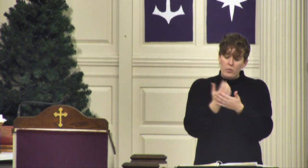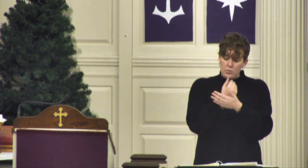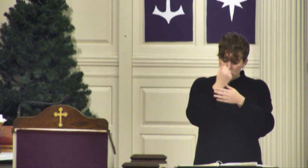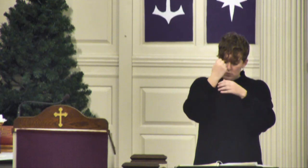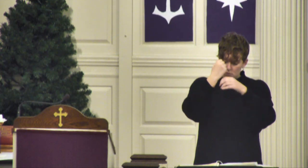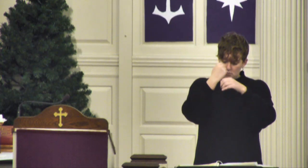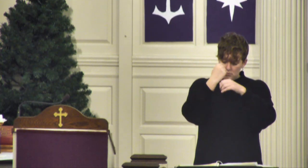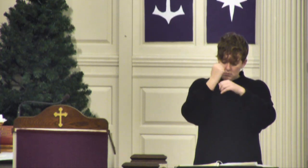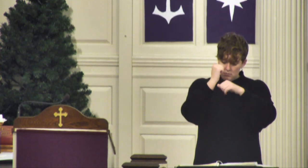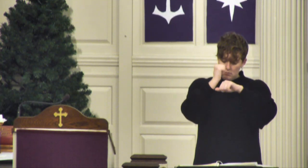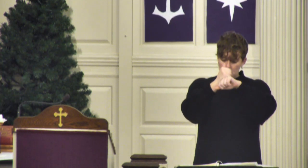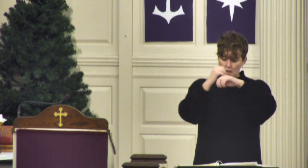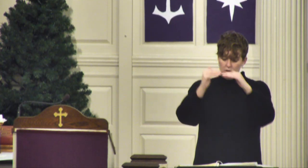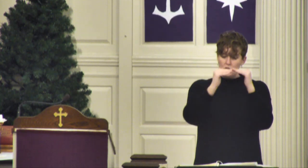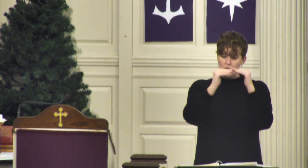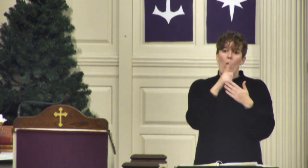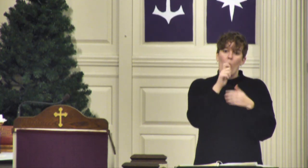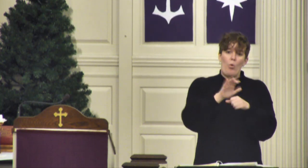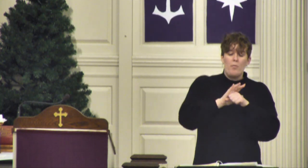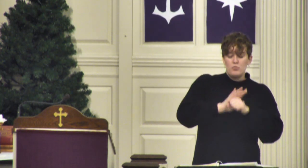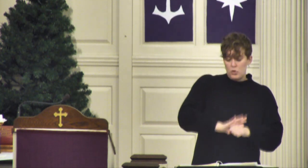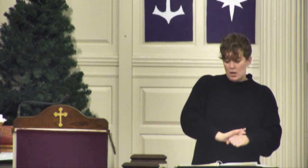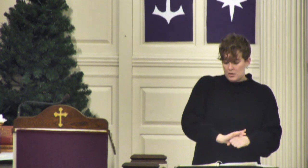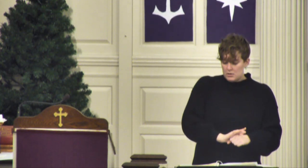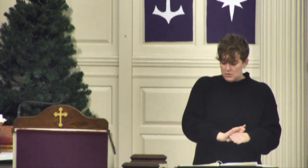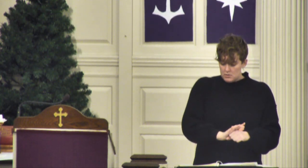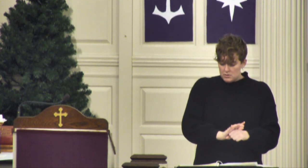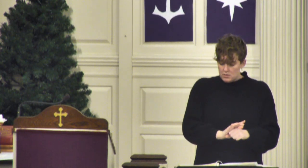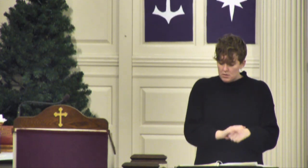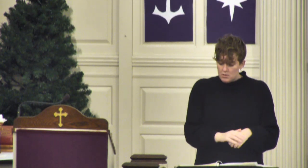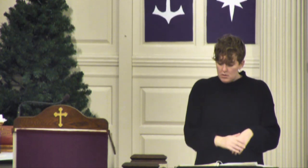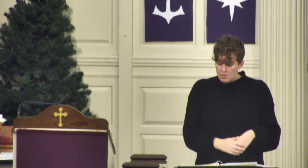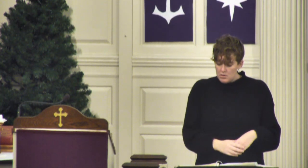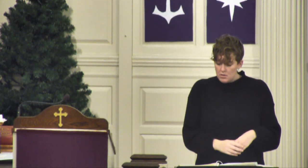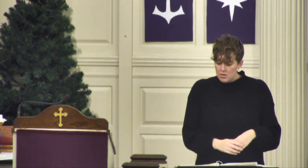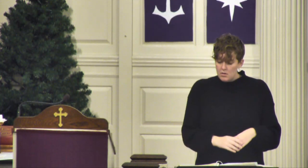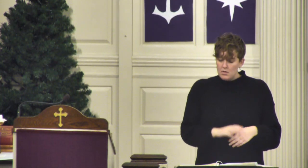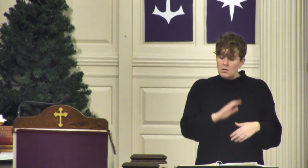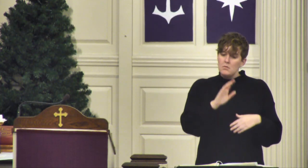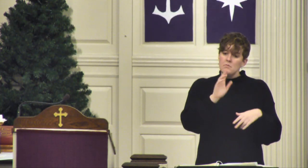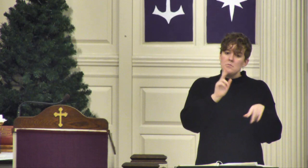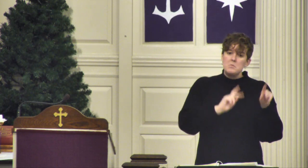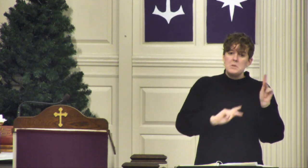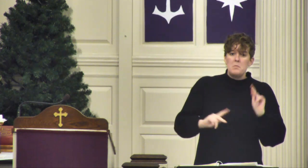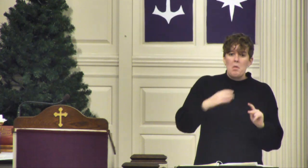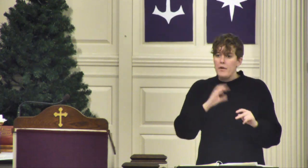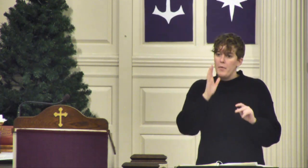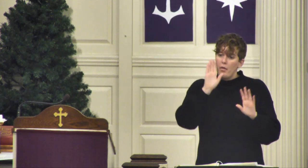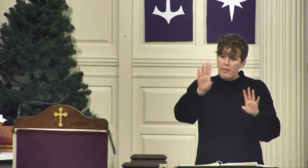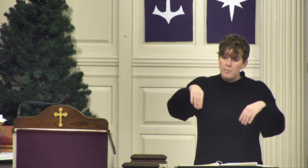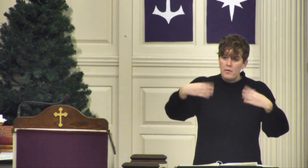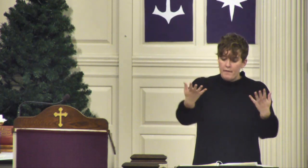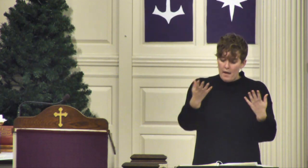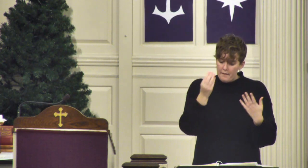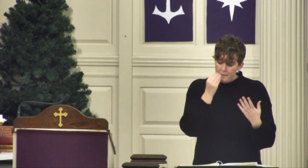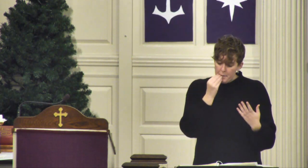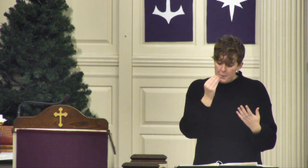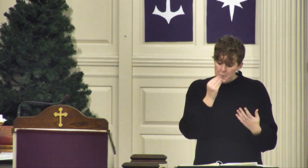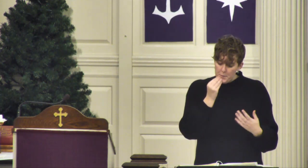secures justice for the oppressed. Gives food to the